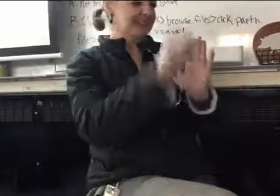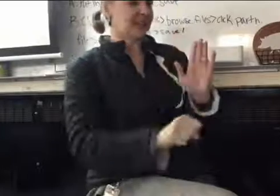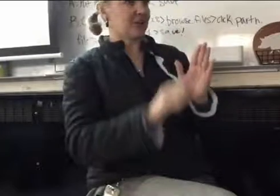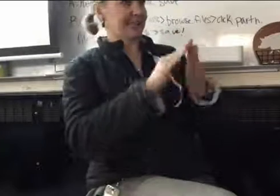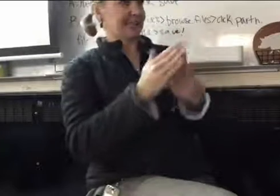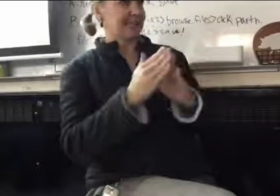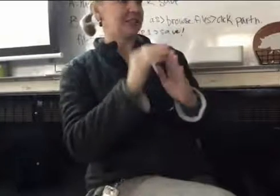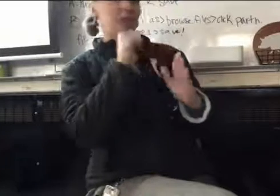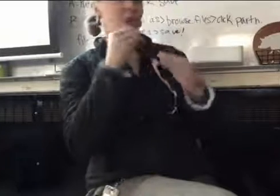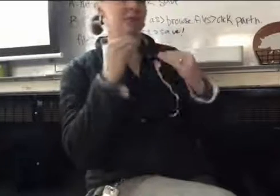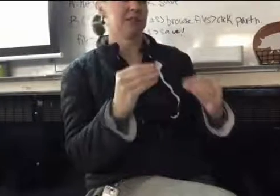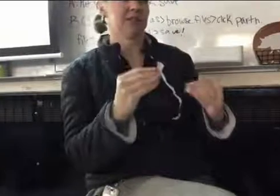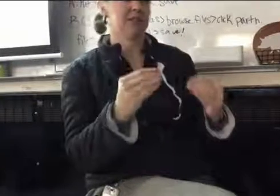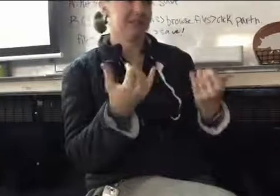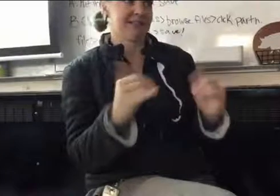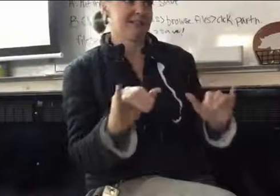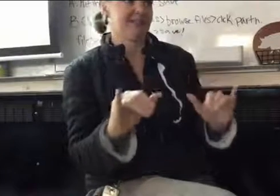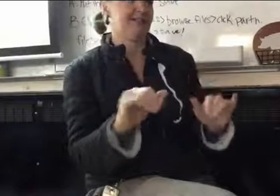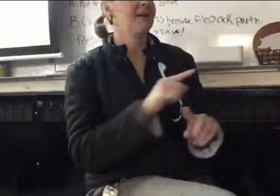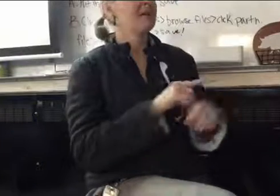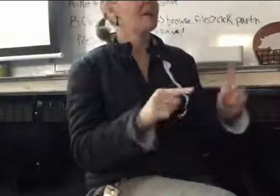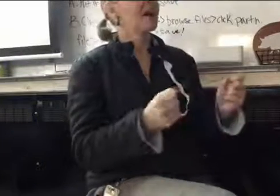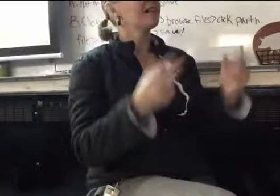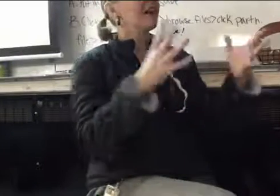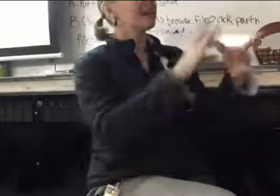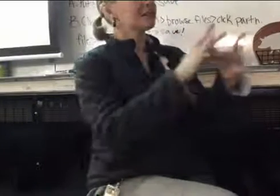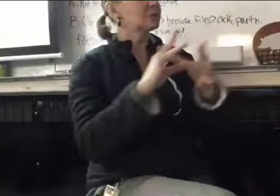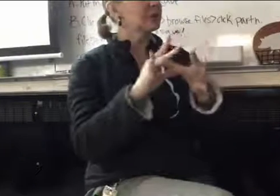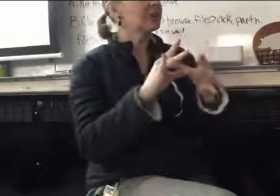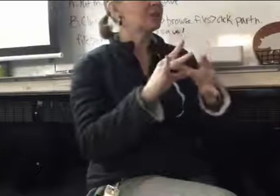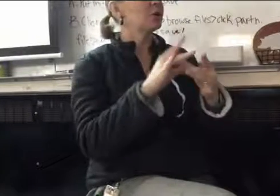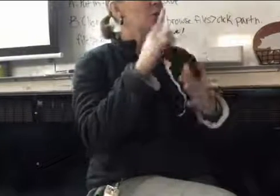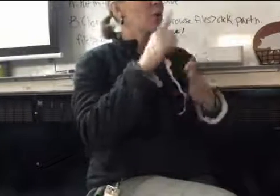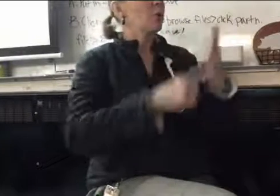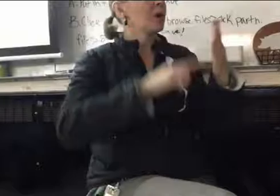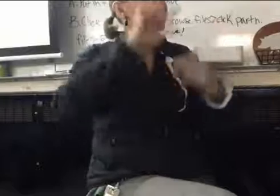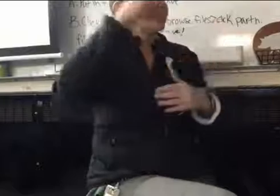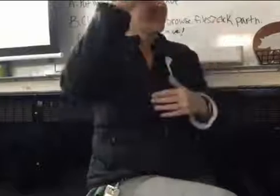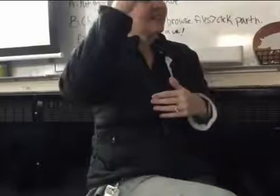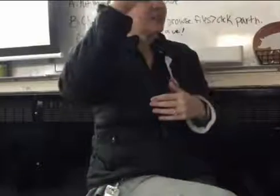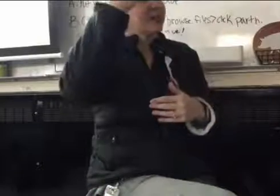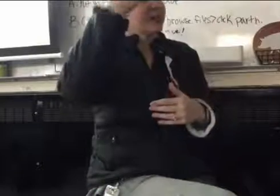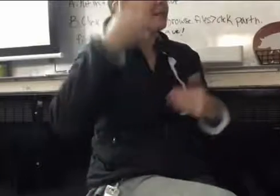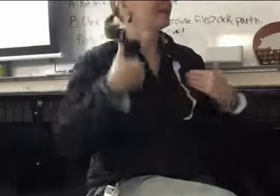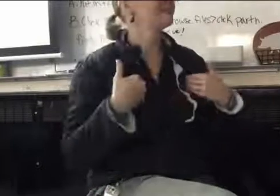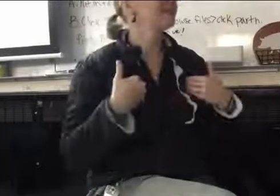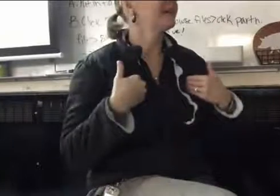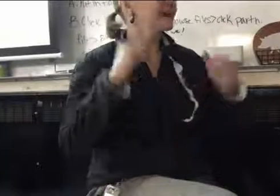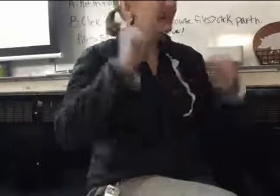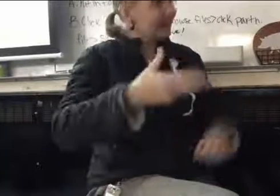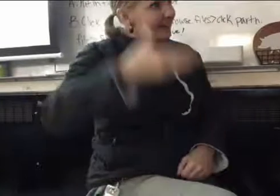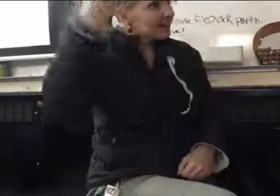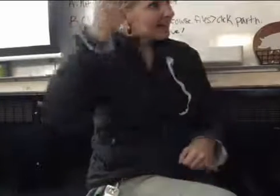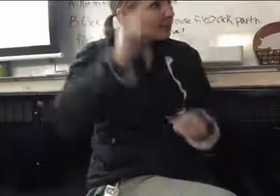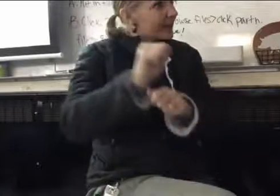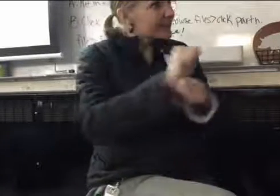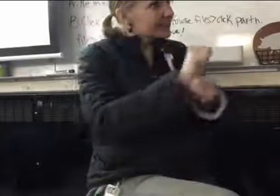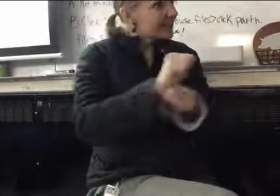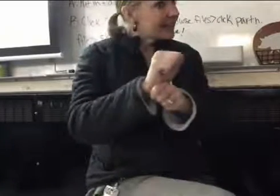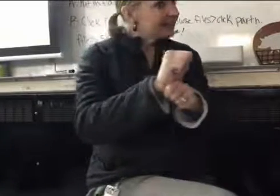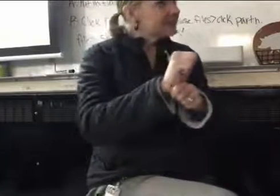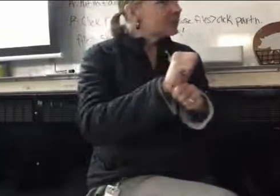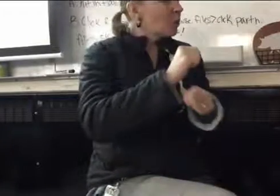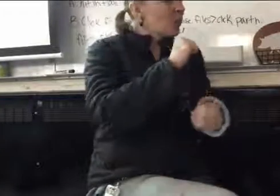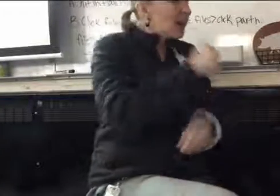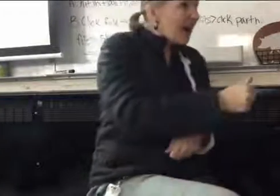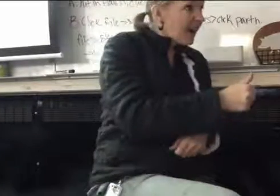teach that slavery is one of the major rules. But a lot of it has to do with the fact of what does the federal government have? Can they take away your slaves? Can they not?